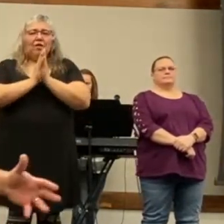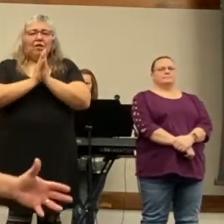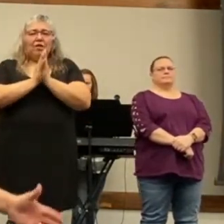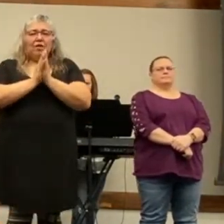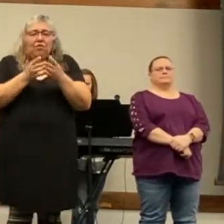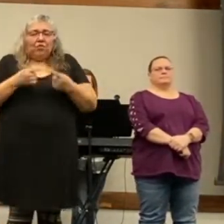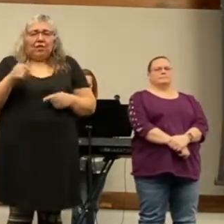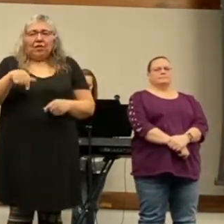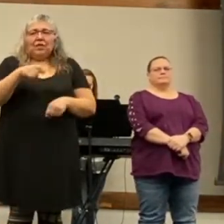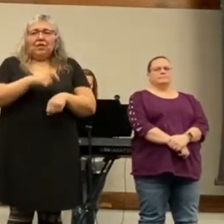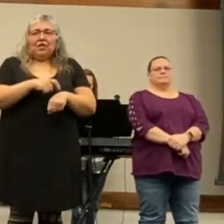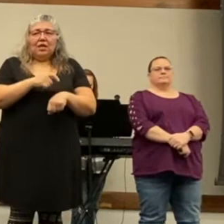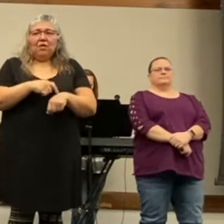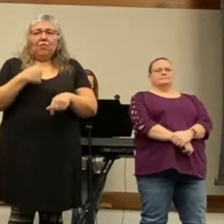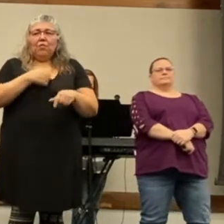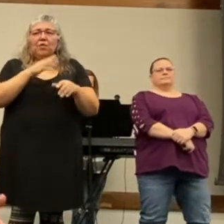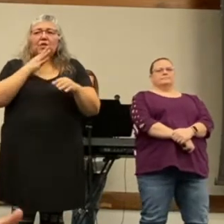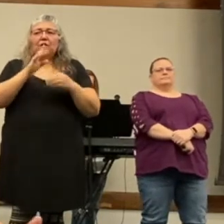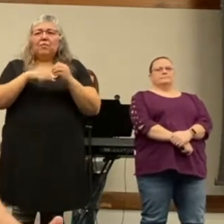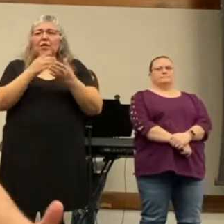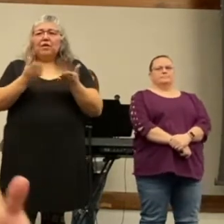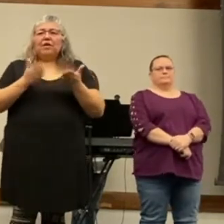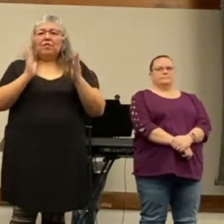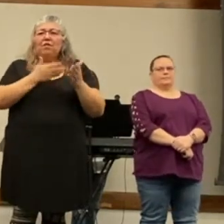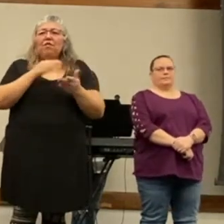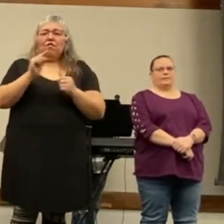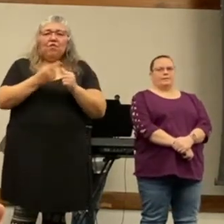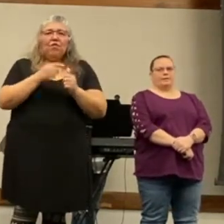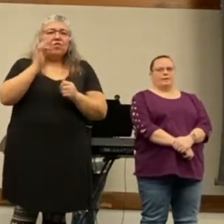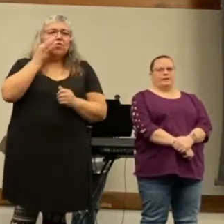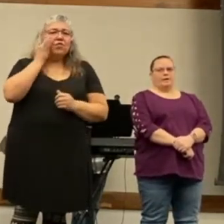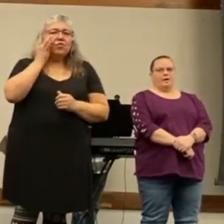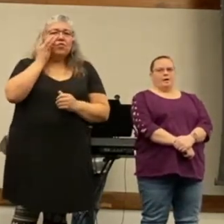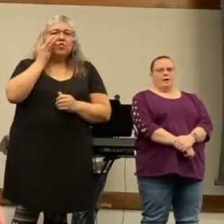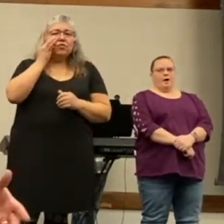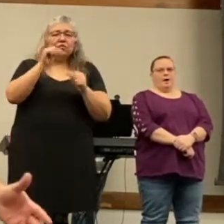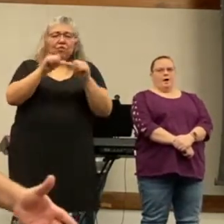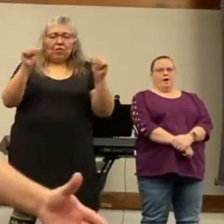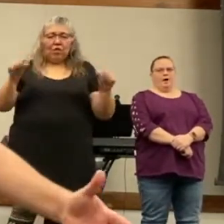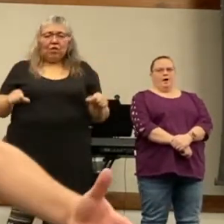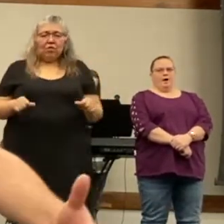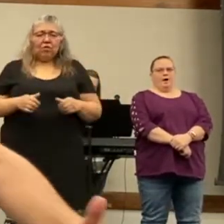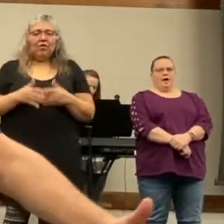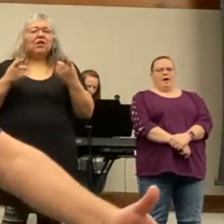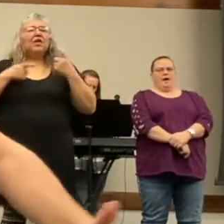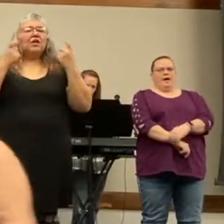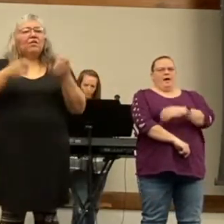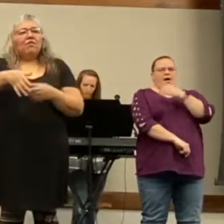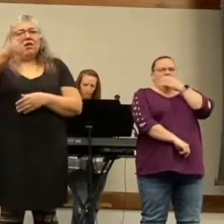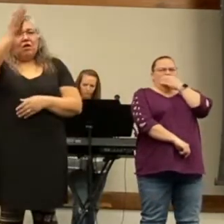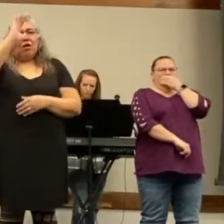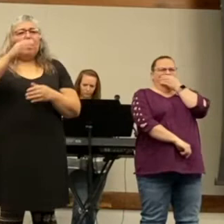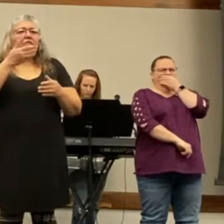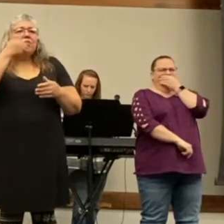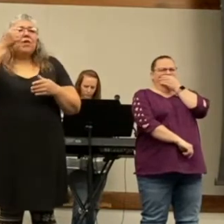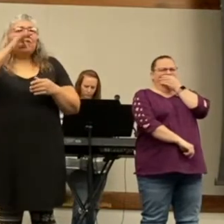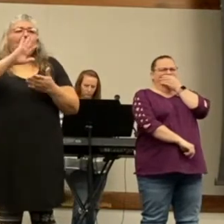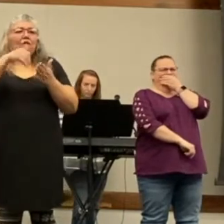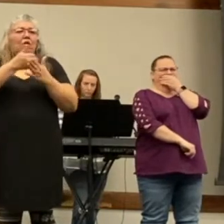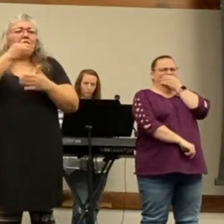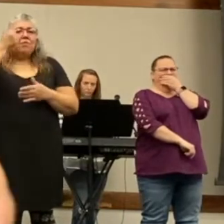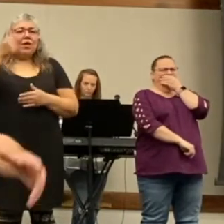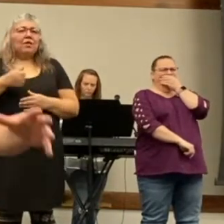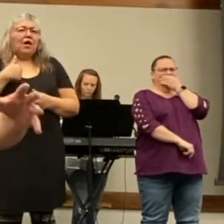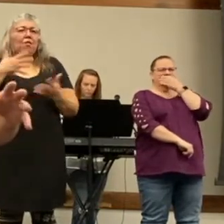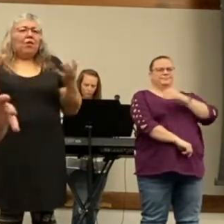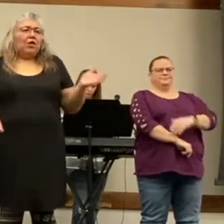this time, we talked about giving our first fruits to the altar. Giving God the best of the best. I just want to